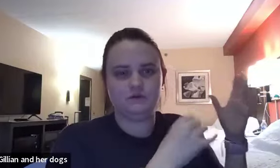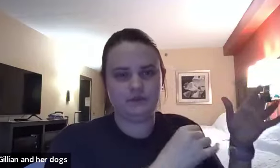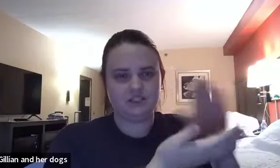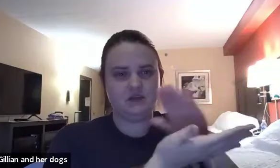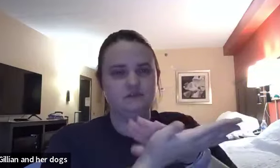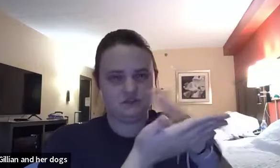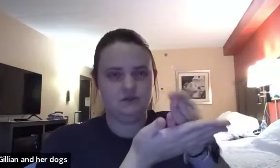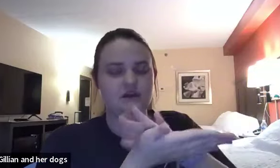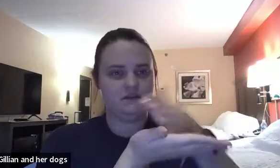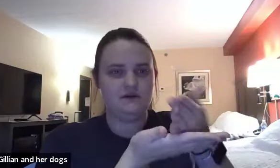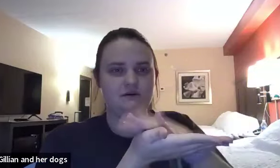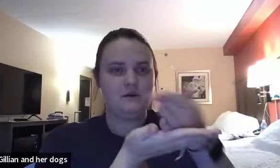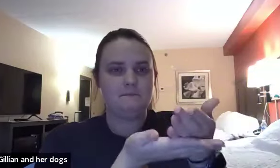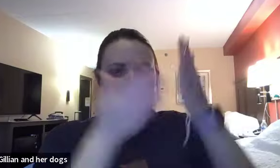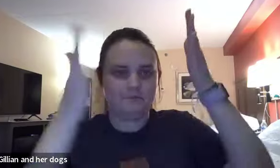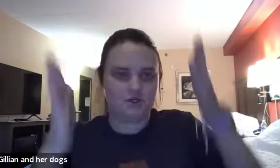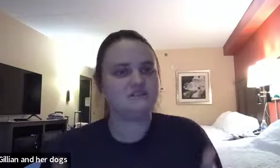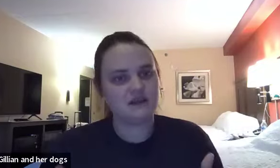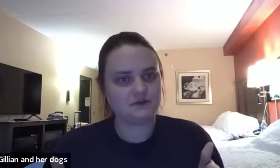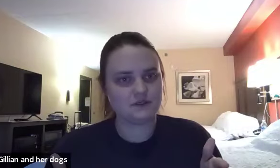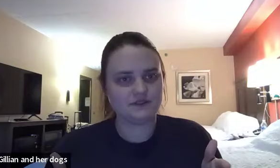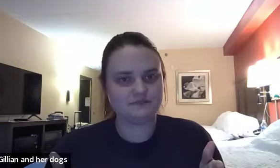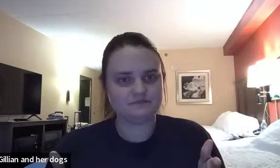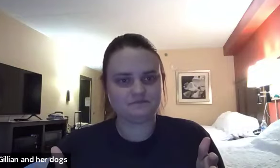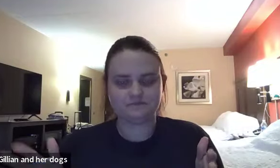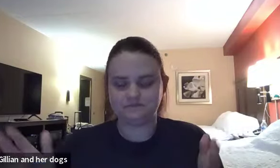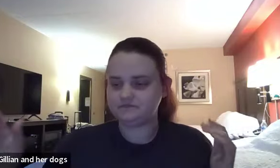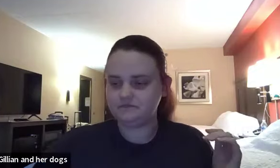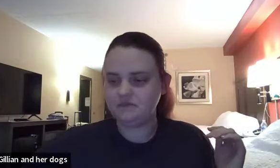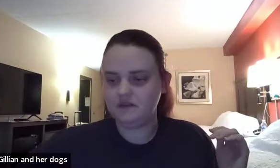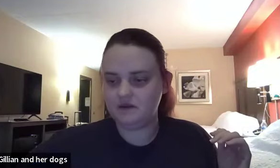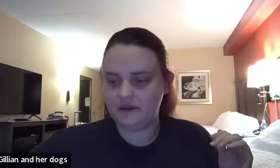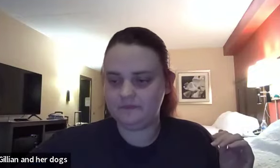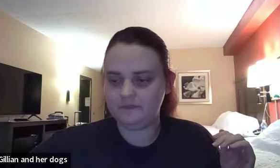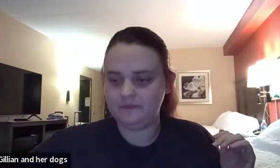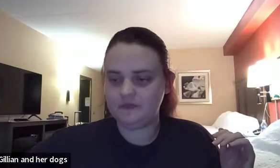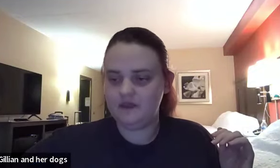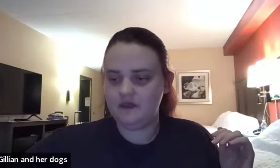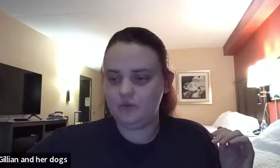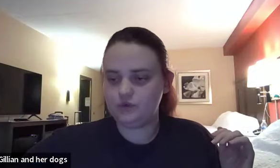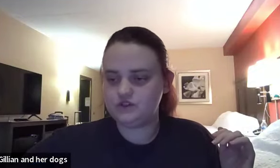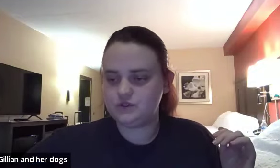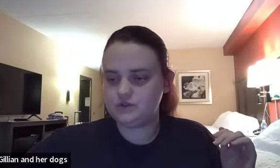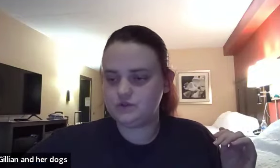being a chef, that's when you'd add the person afterwards. Okay. We'll do